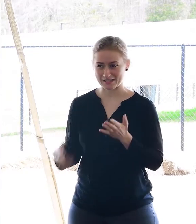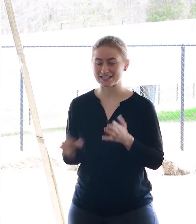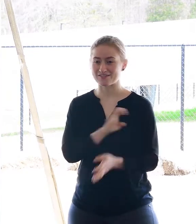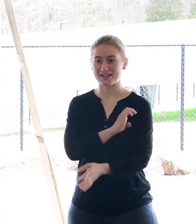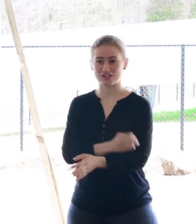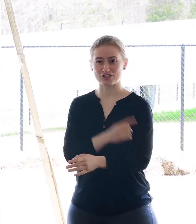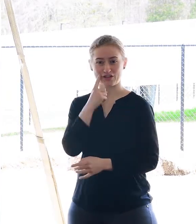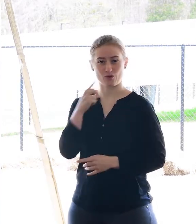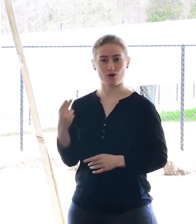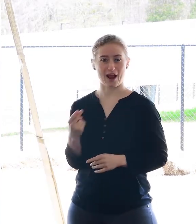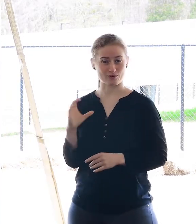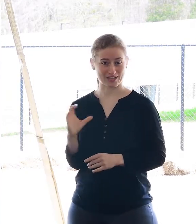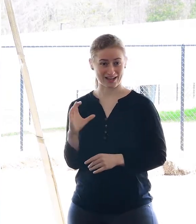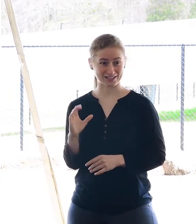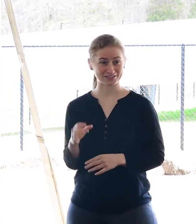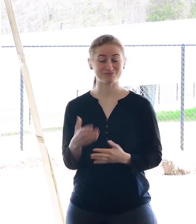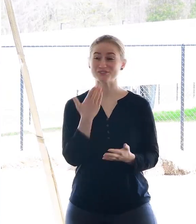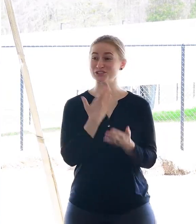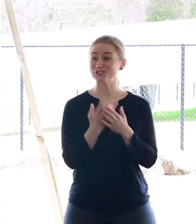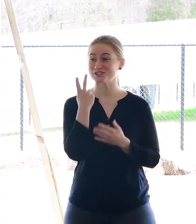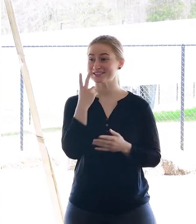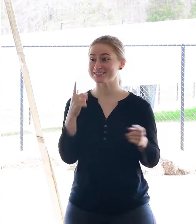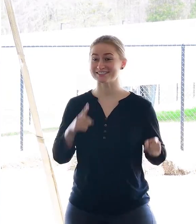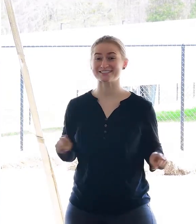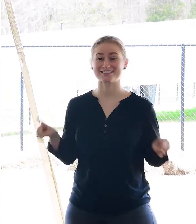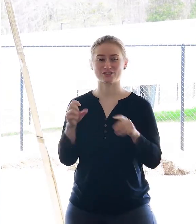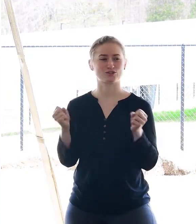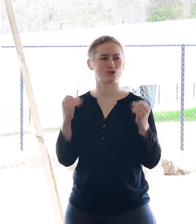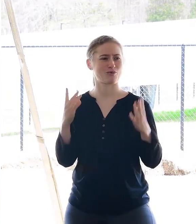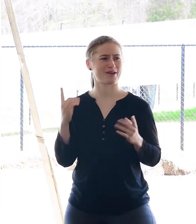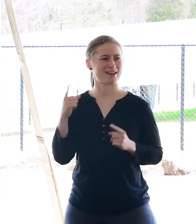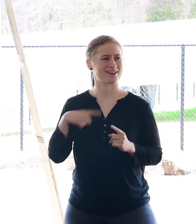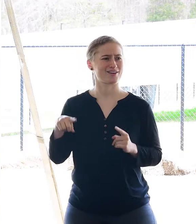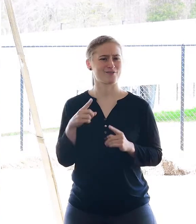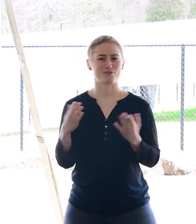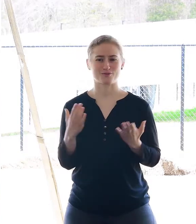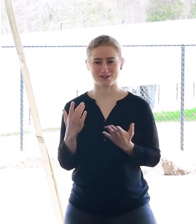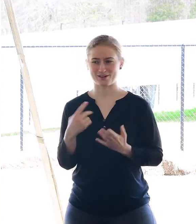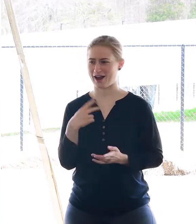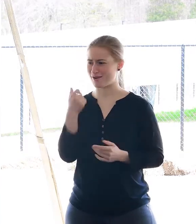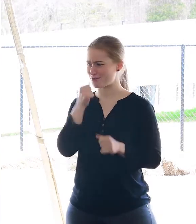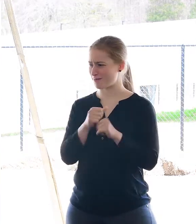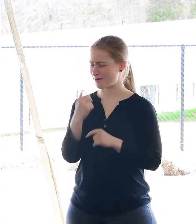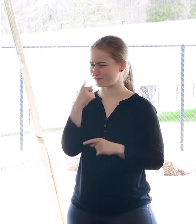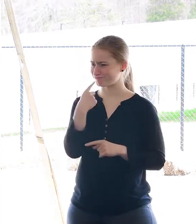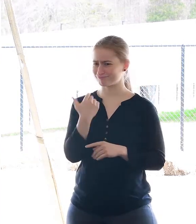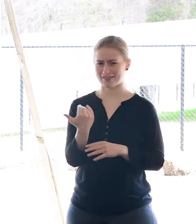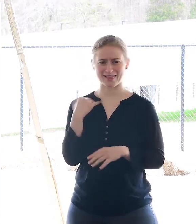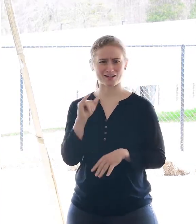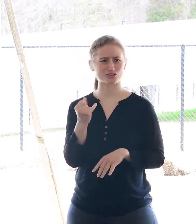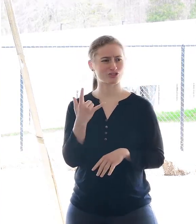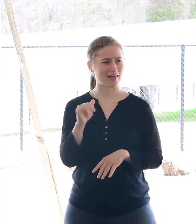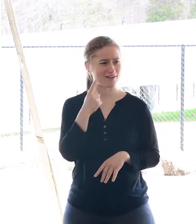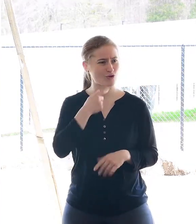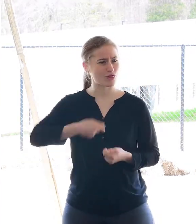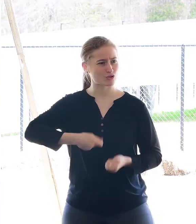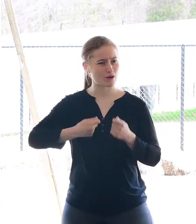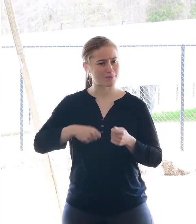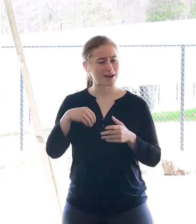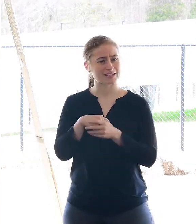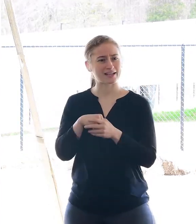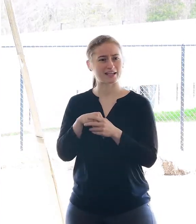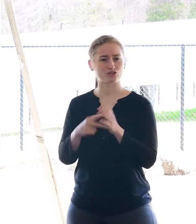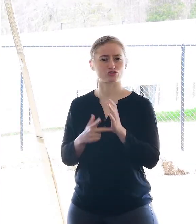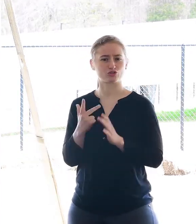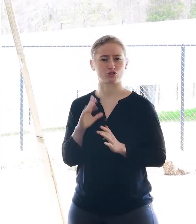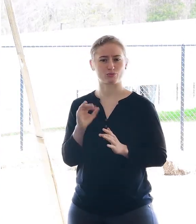County. It's good to see you, so many of you who were here last July at our groundbreaking at Triple Creek, and I'm happy